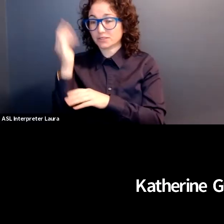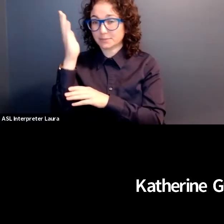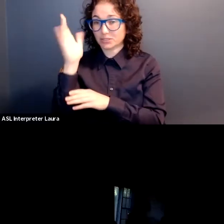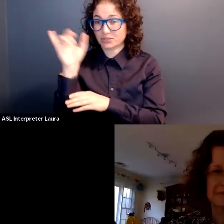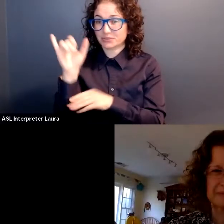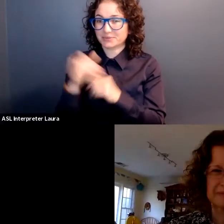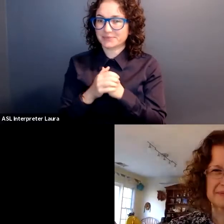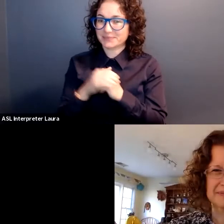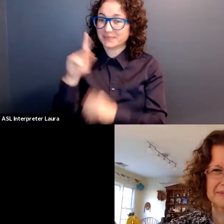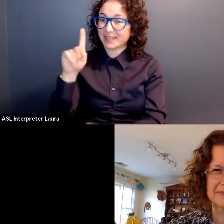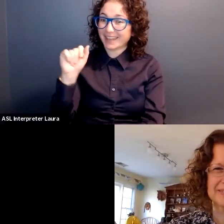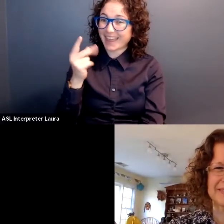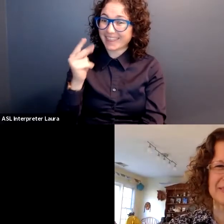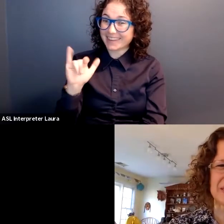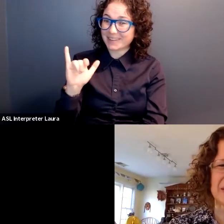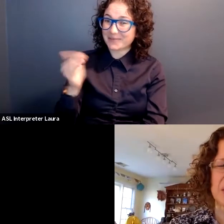So Kathy, welcome.